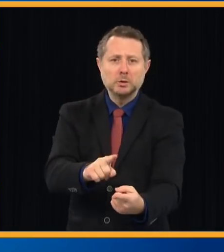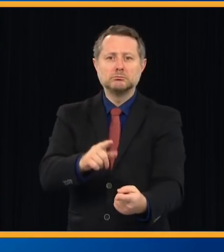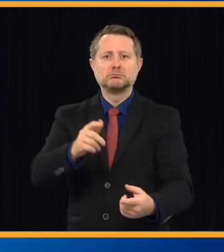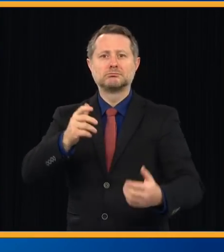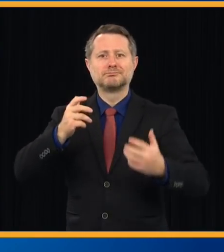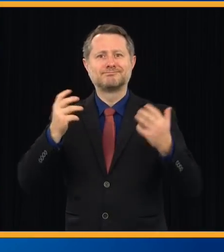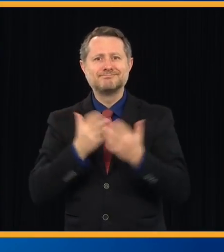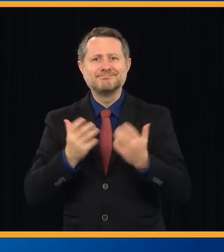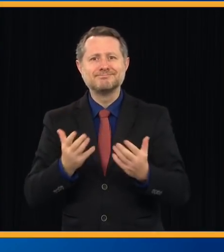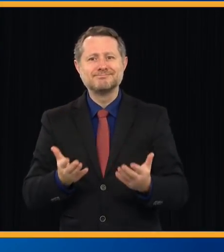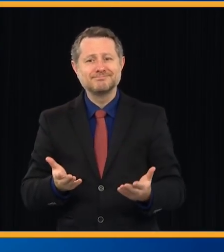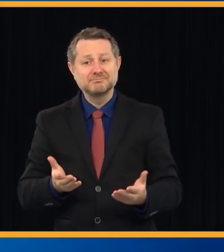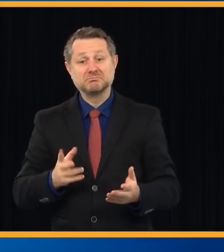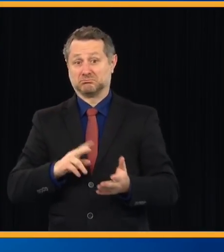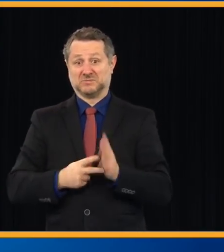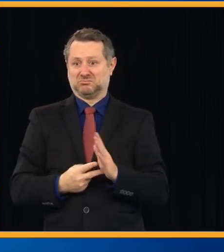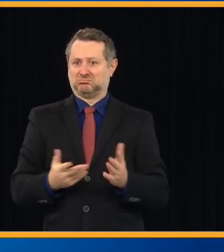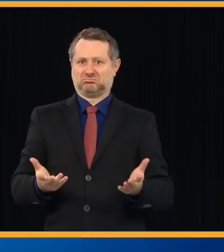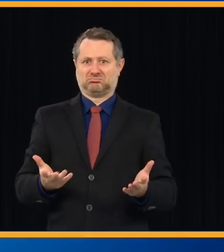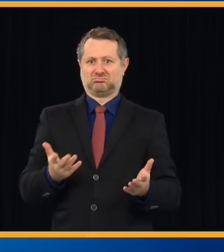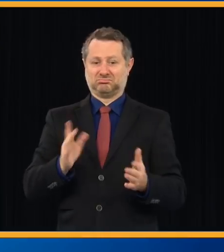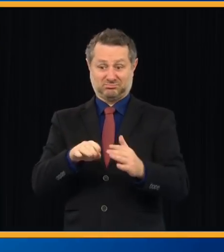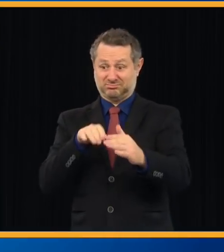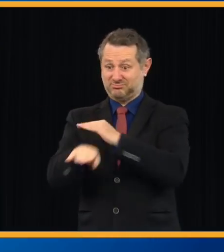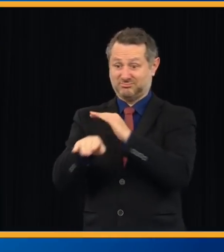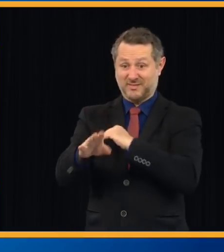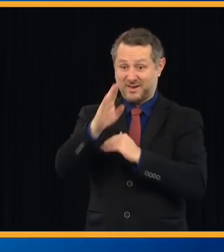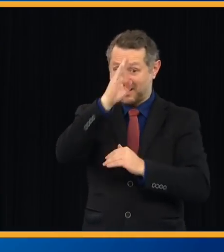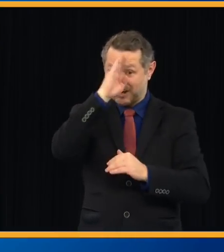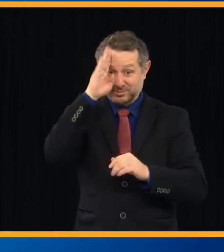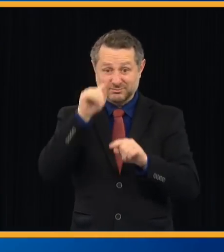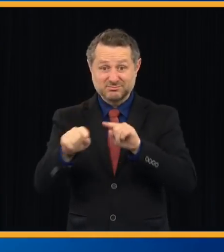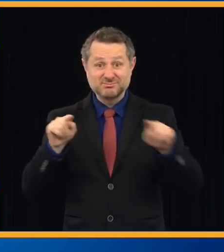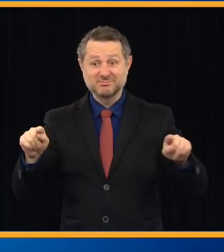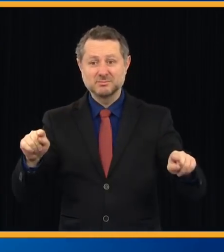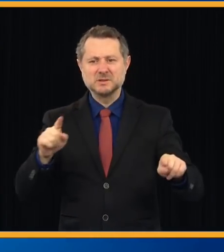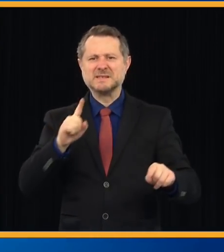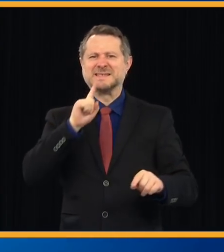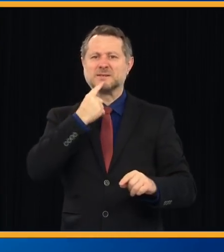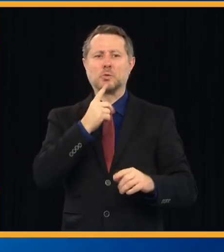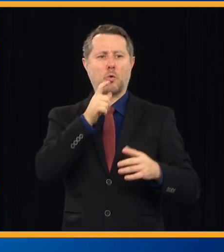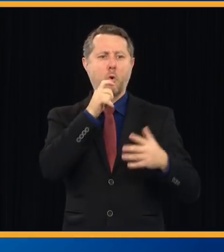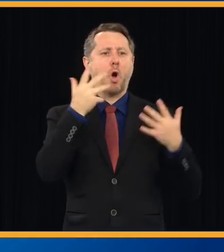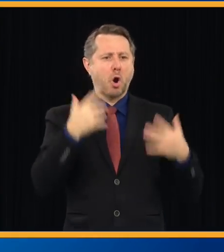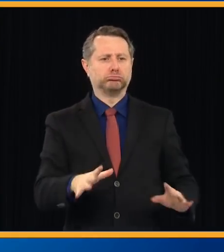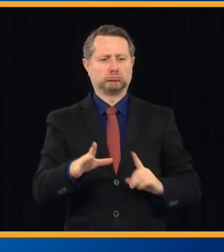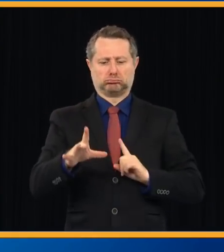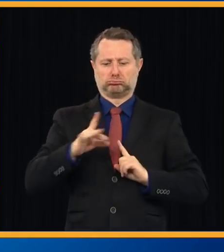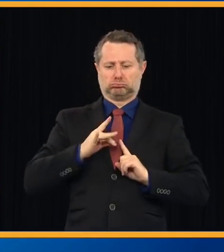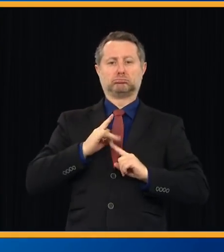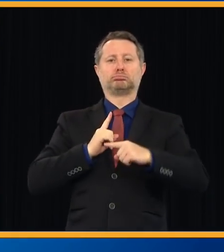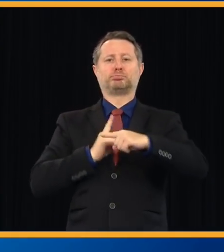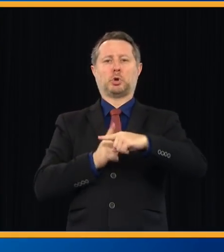you have to be seriously ill. A portion of those 100,000 would have passed away.